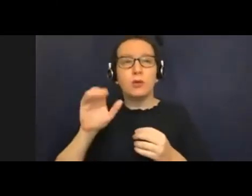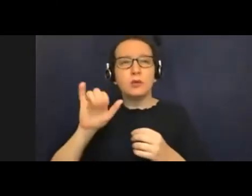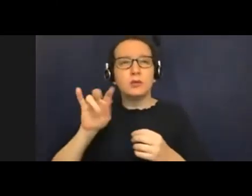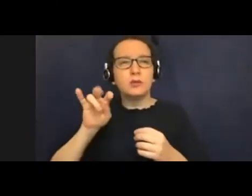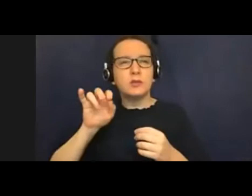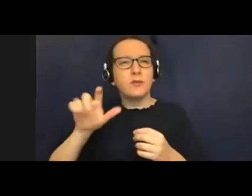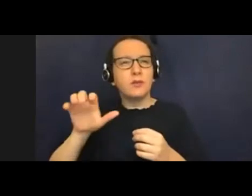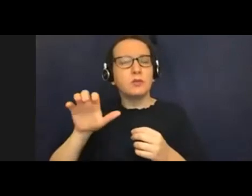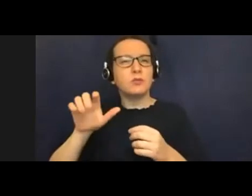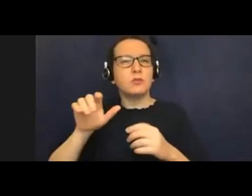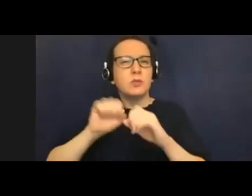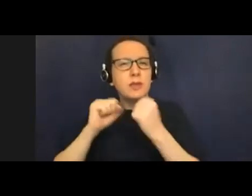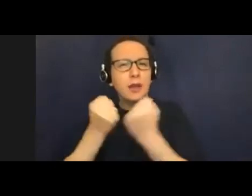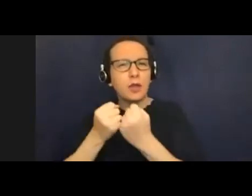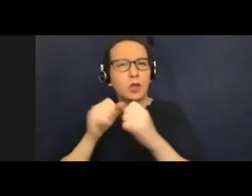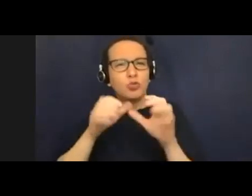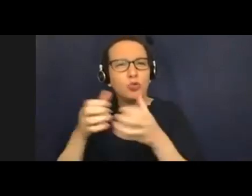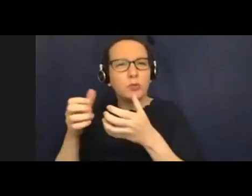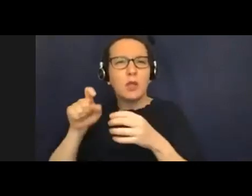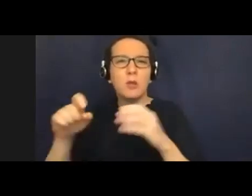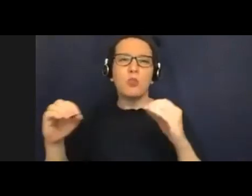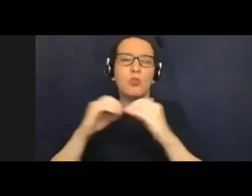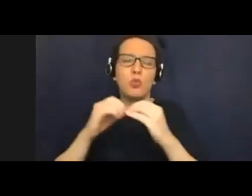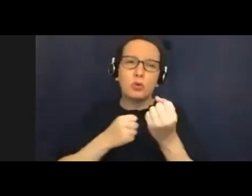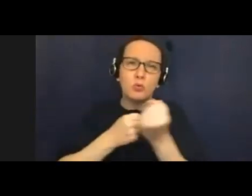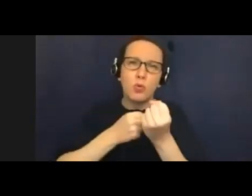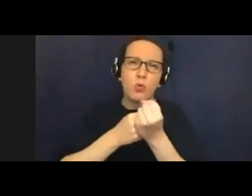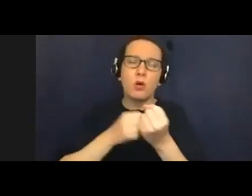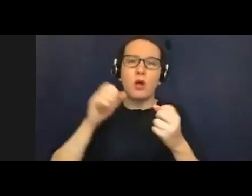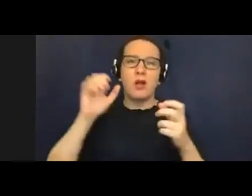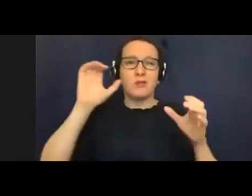on crisis management and psychosocial support.